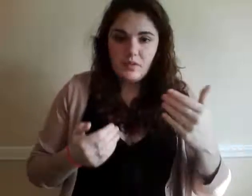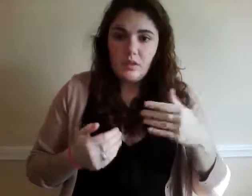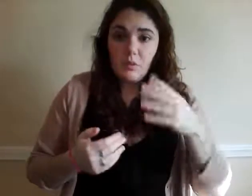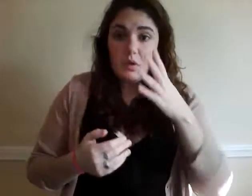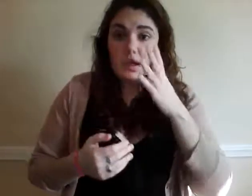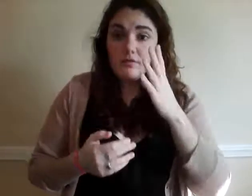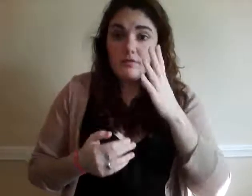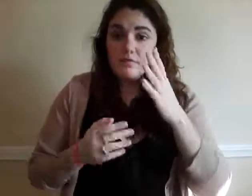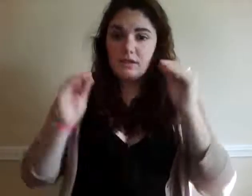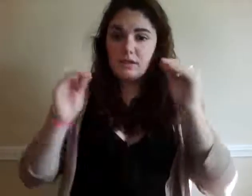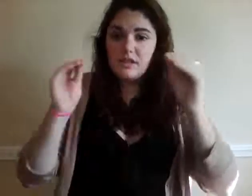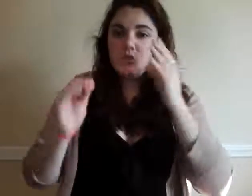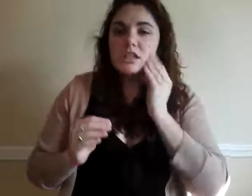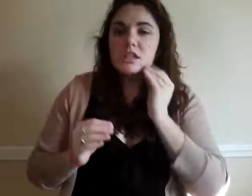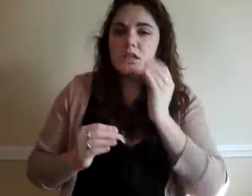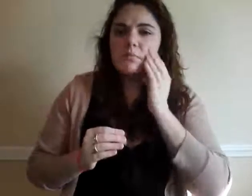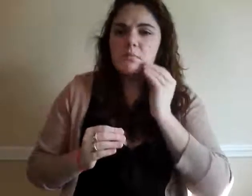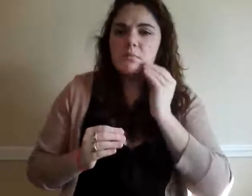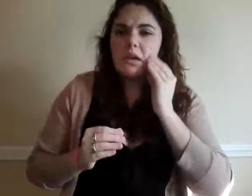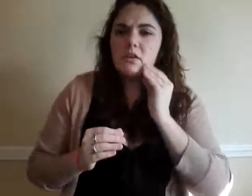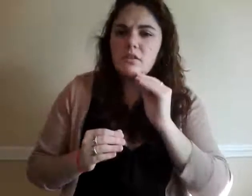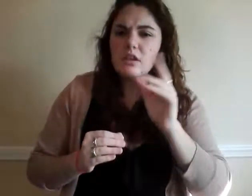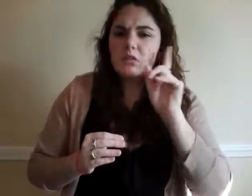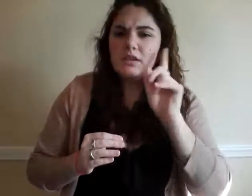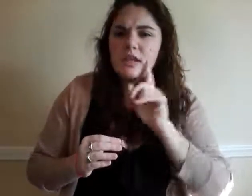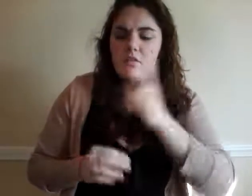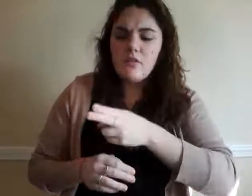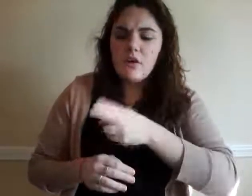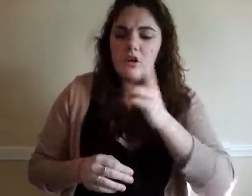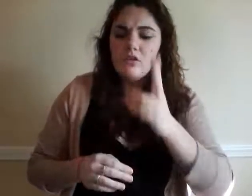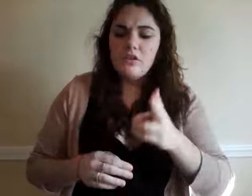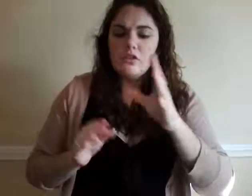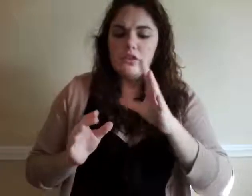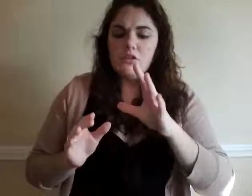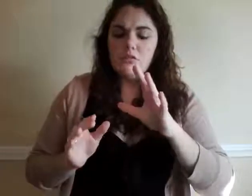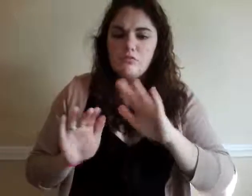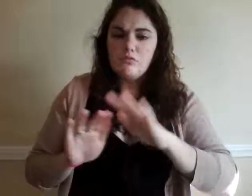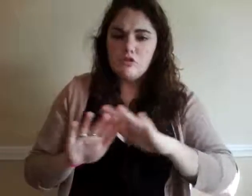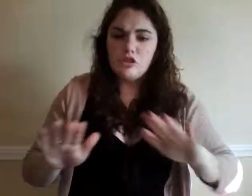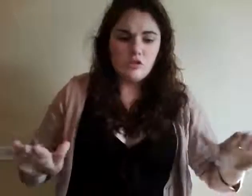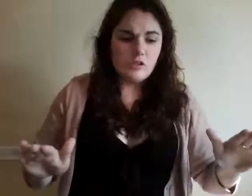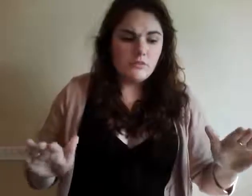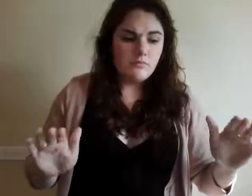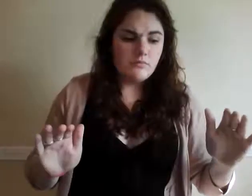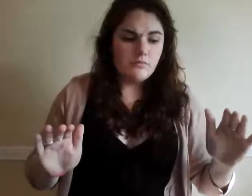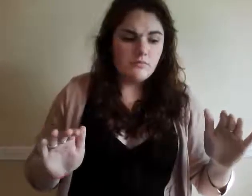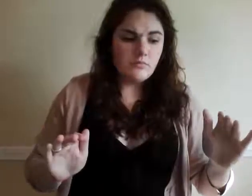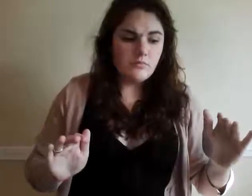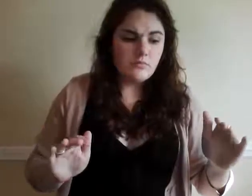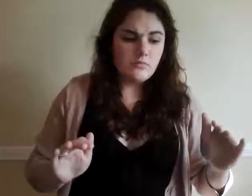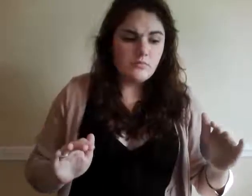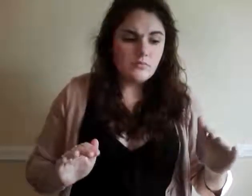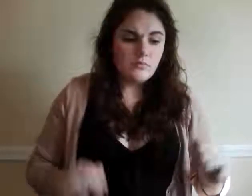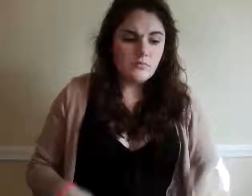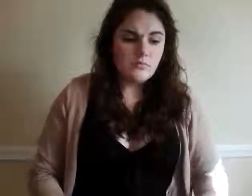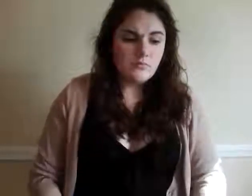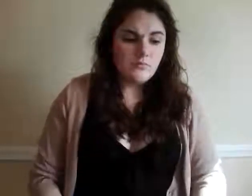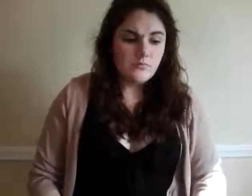we can really provide a natural environment, but with people who have that experience. Because at the alternative at the Jones